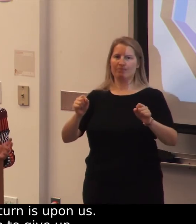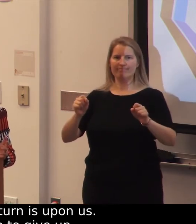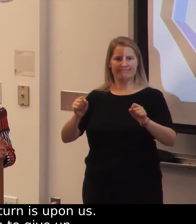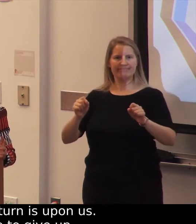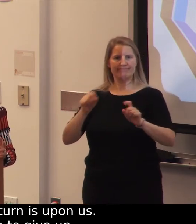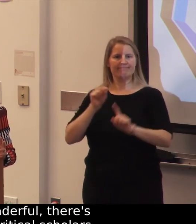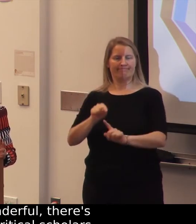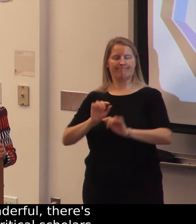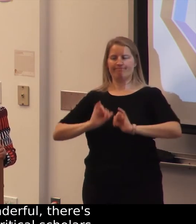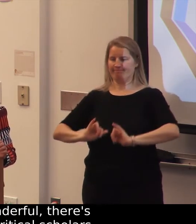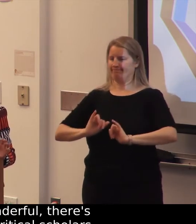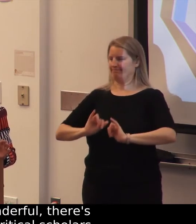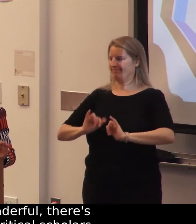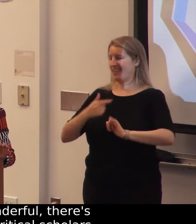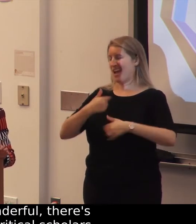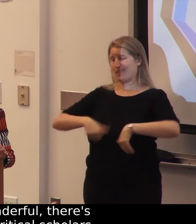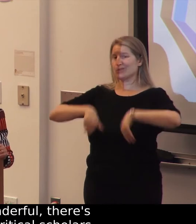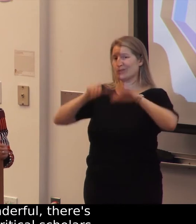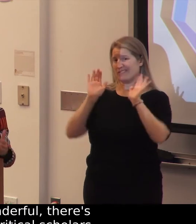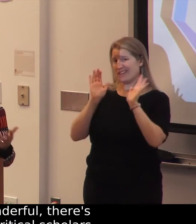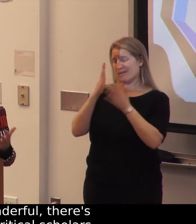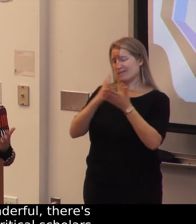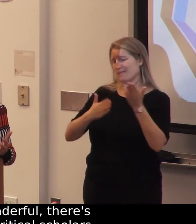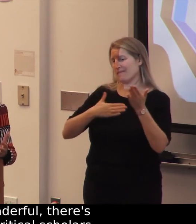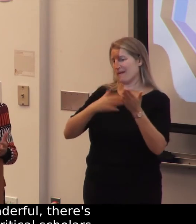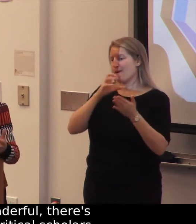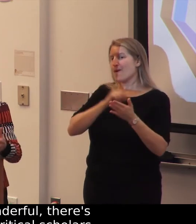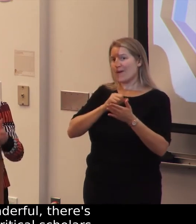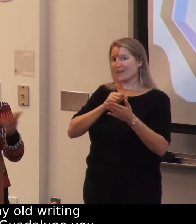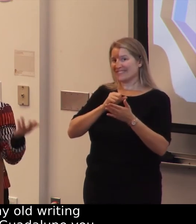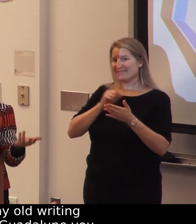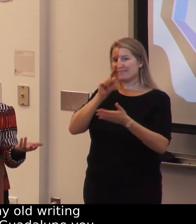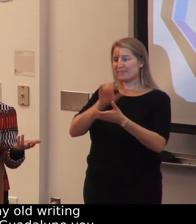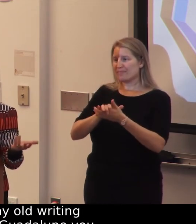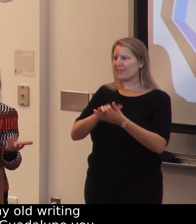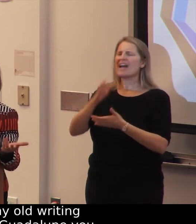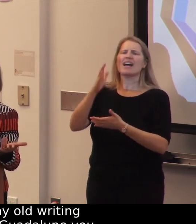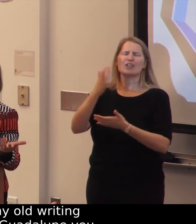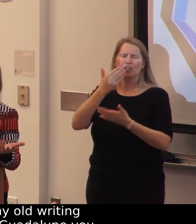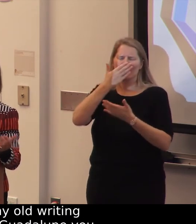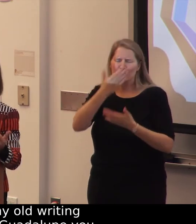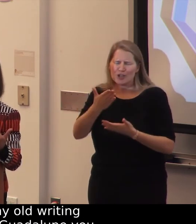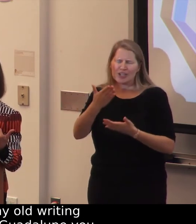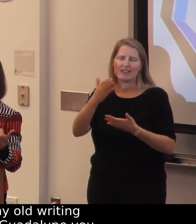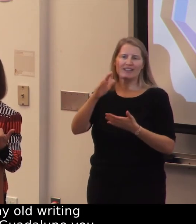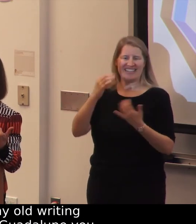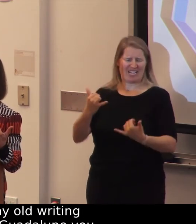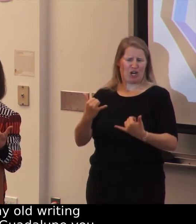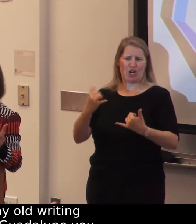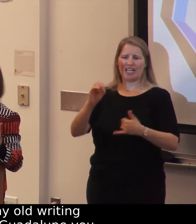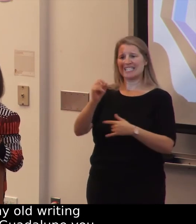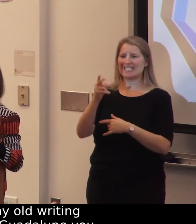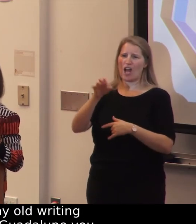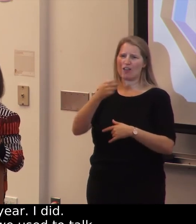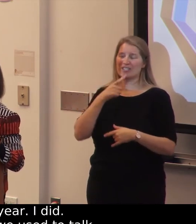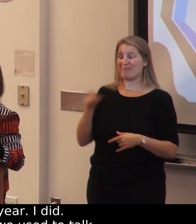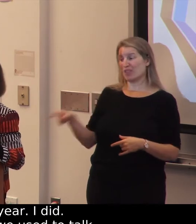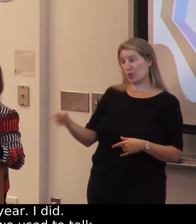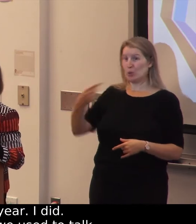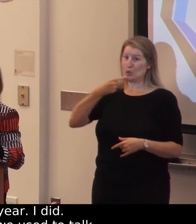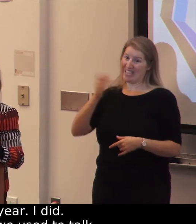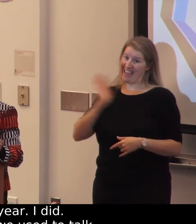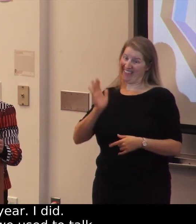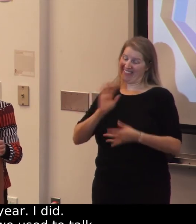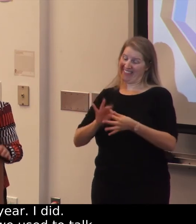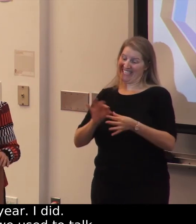to give up on a number of things. And what's wonderful, there's some nice critical scholars that can point to some of my old writing and say, oh, Guadalupe, you said this such